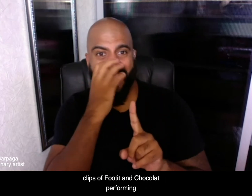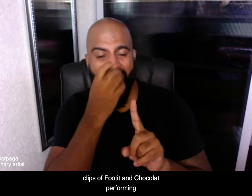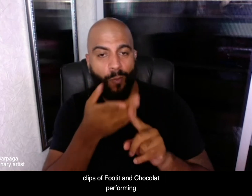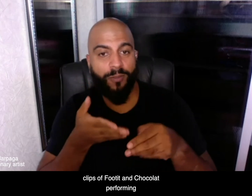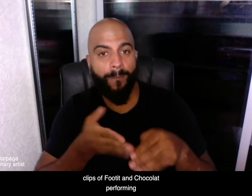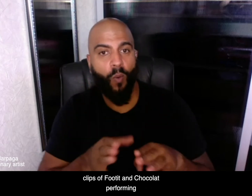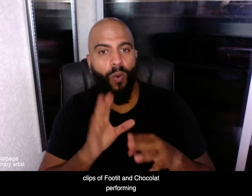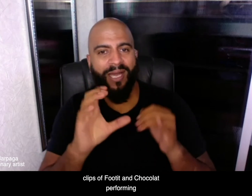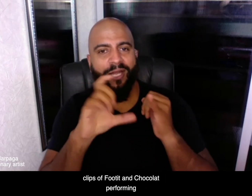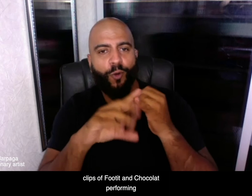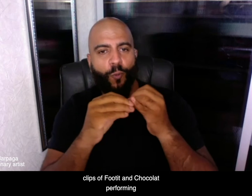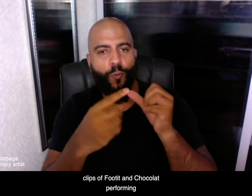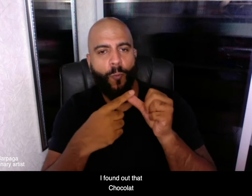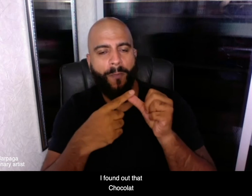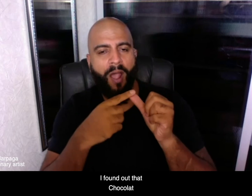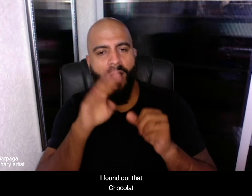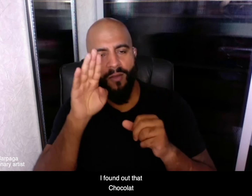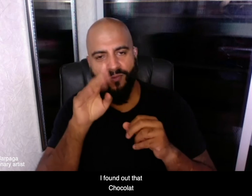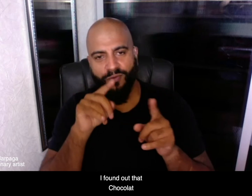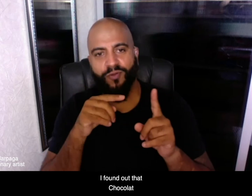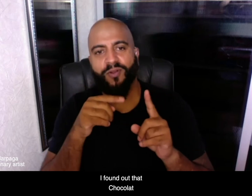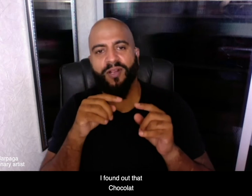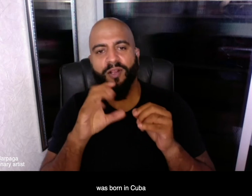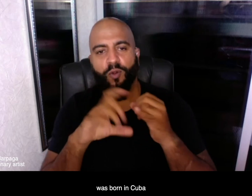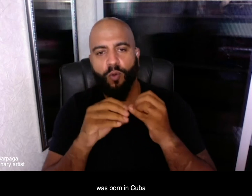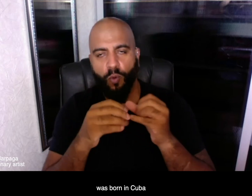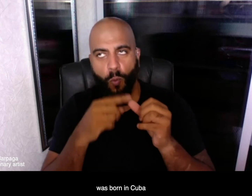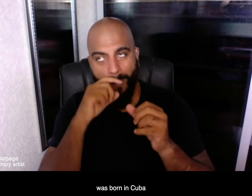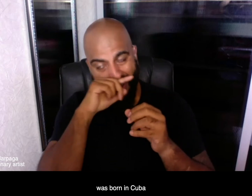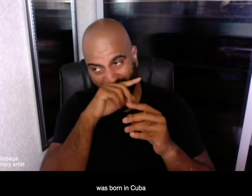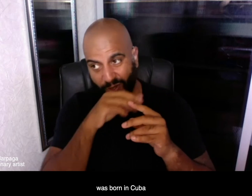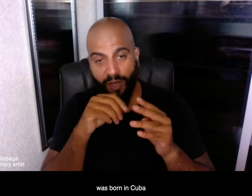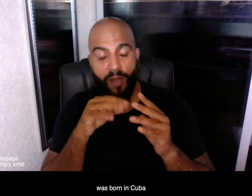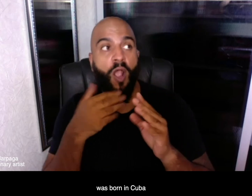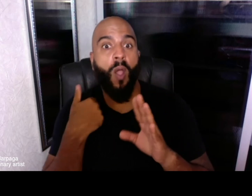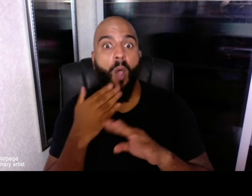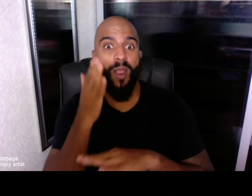Chocolate performing. I found out that Chocolate was born in Cuba.